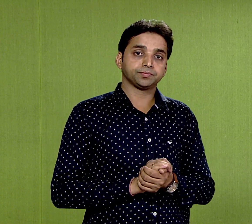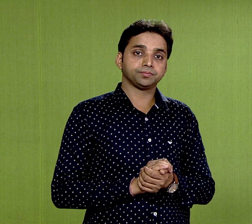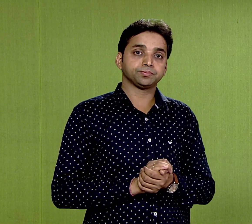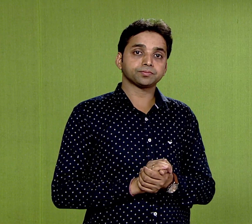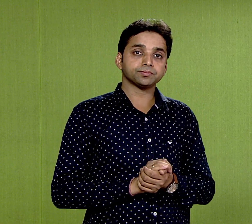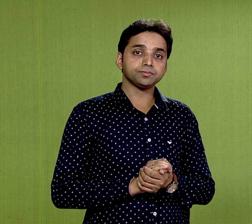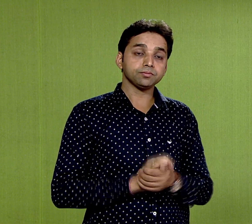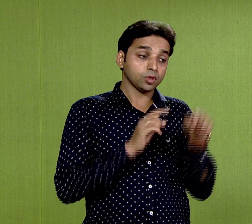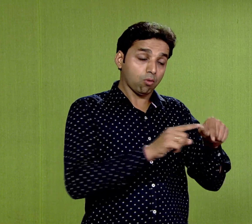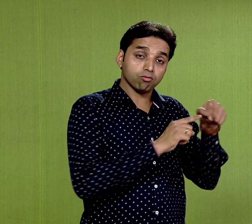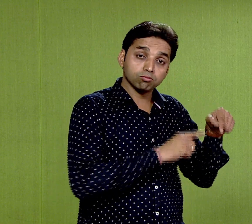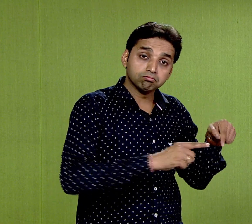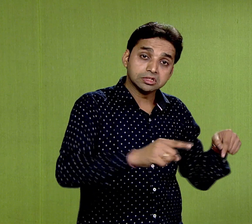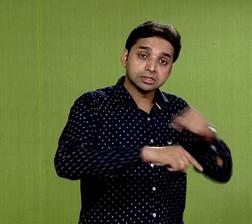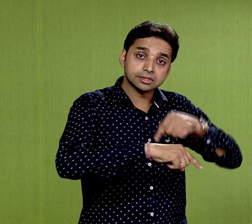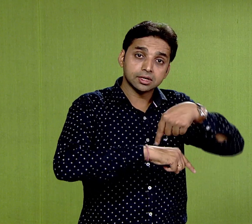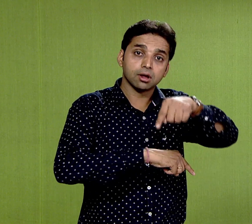From this time period,